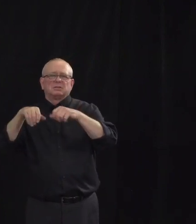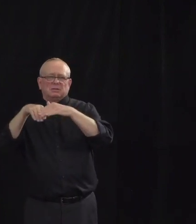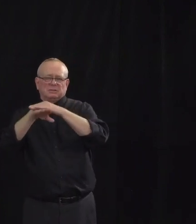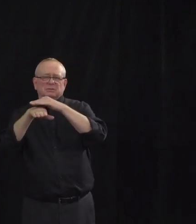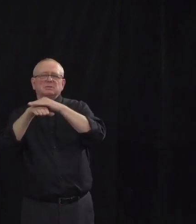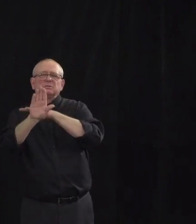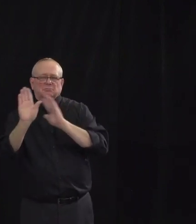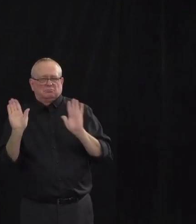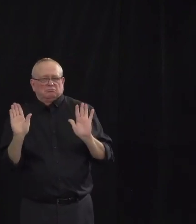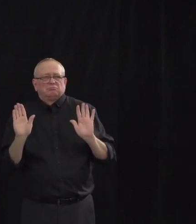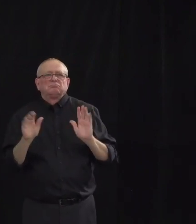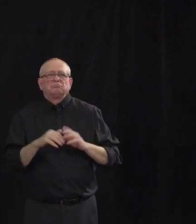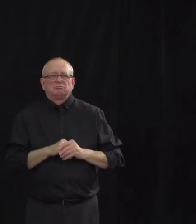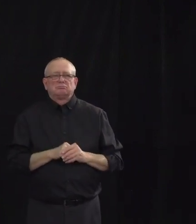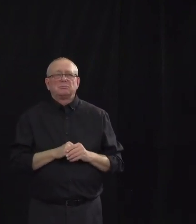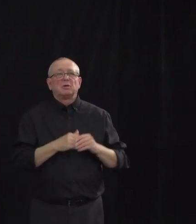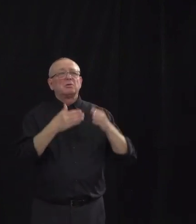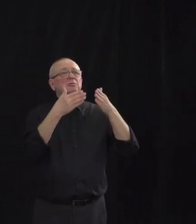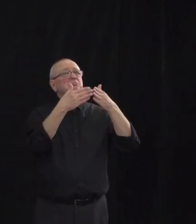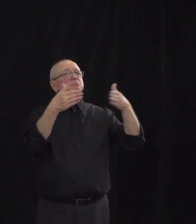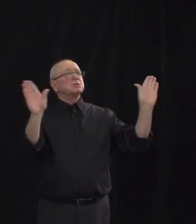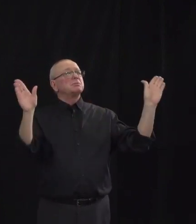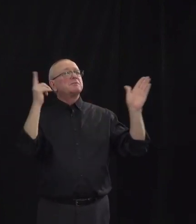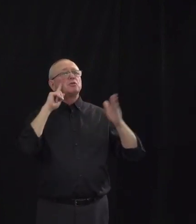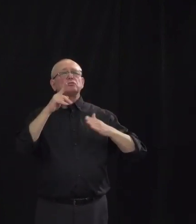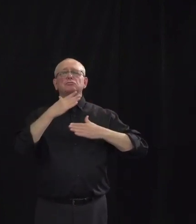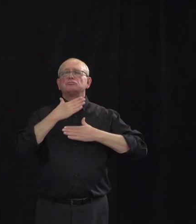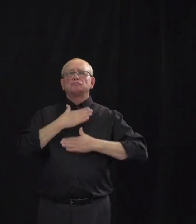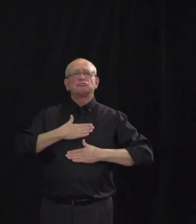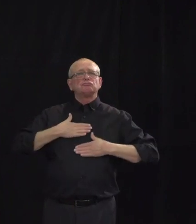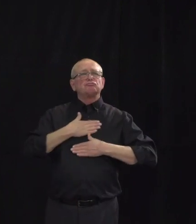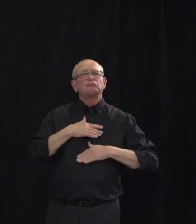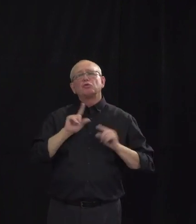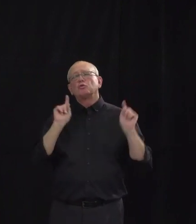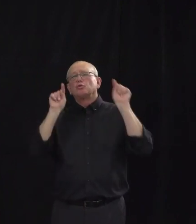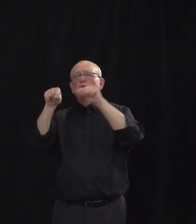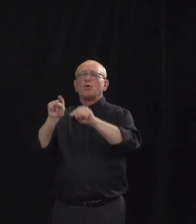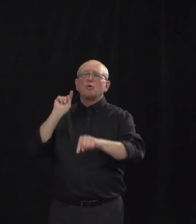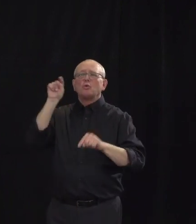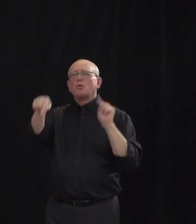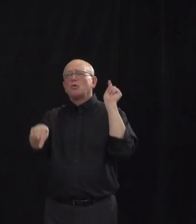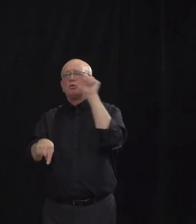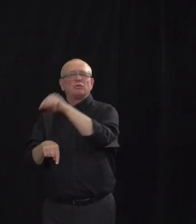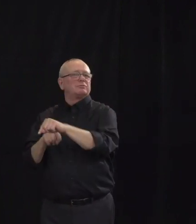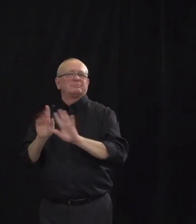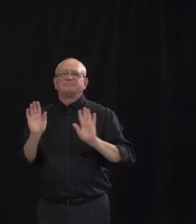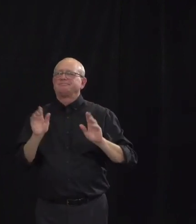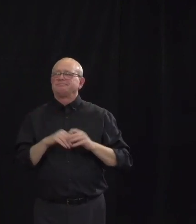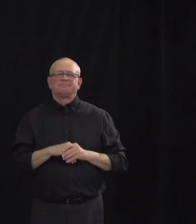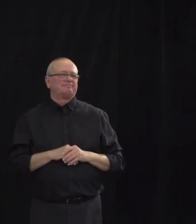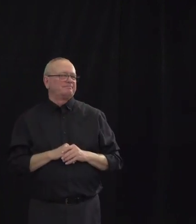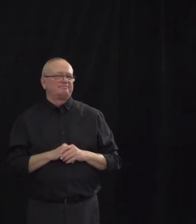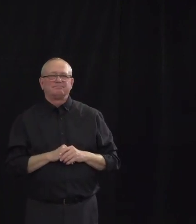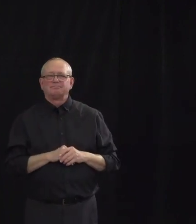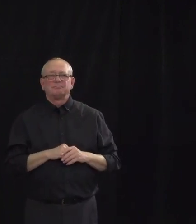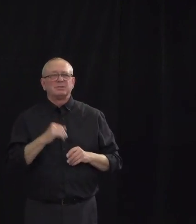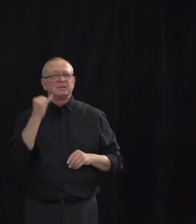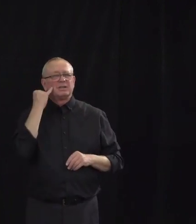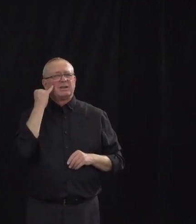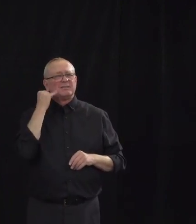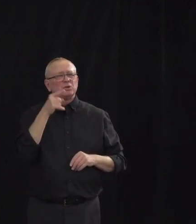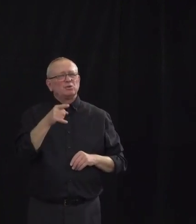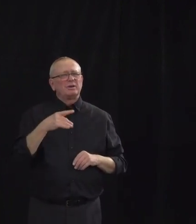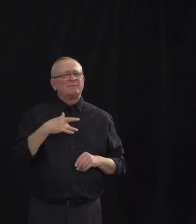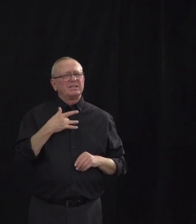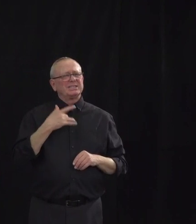parks or public land for recreational purposes. To be clear, if a car is required to access a park, do not go. If you have